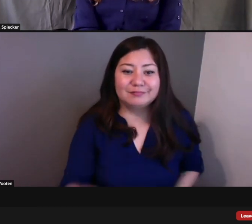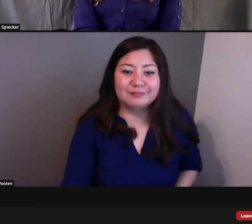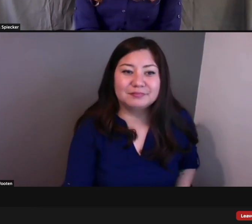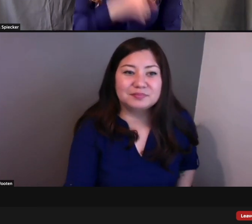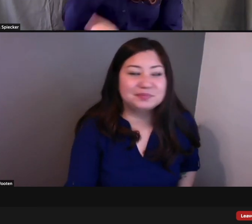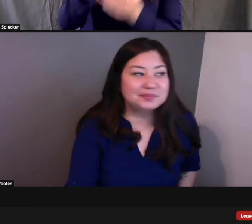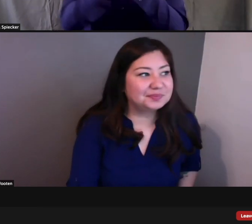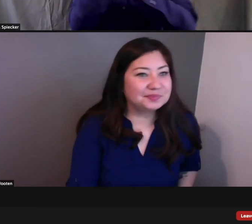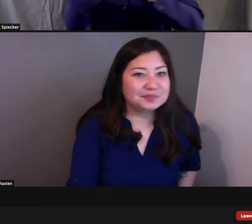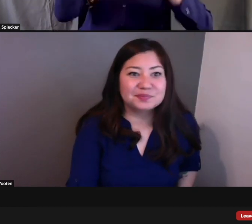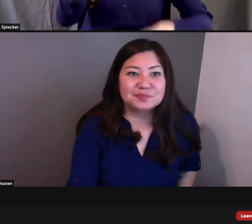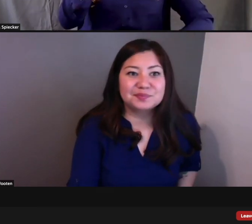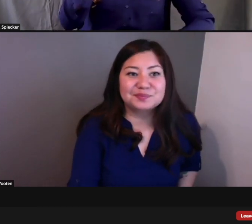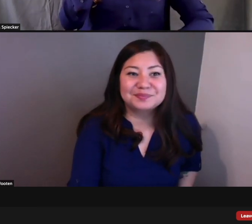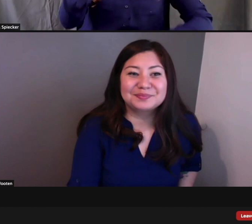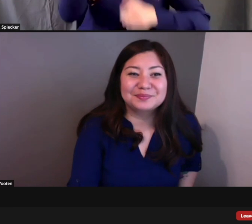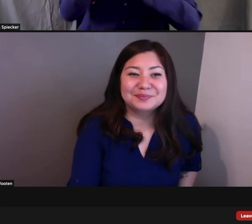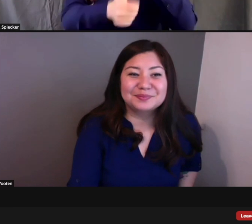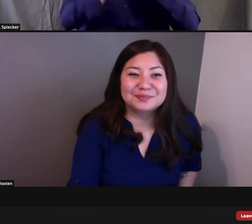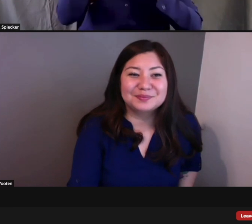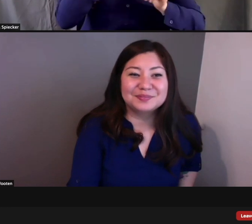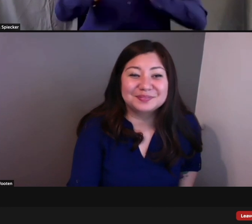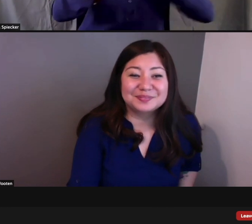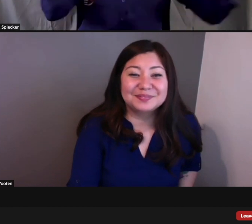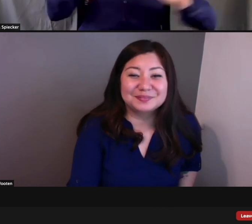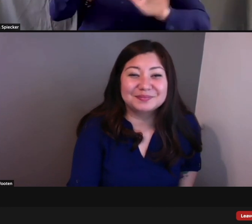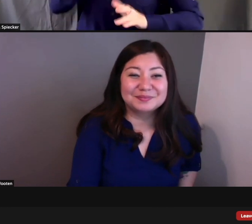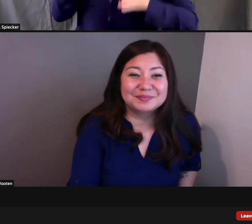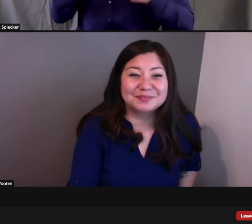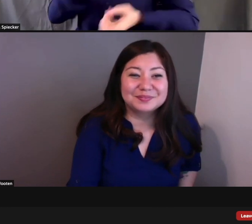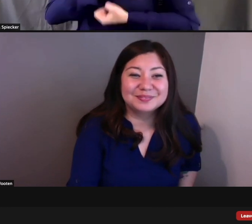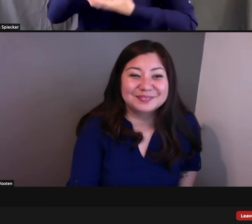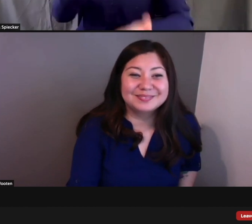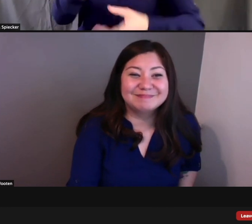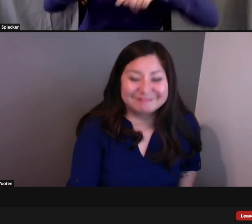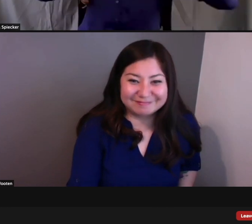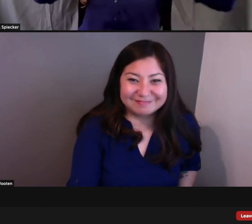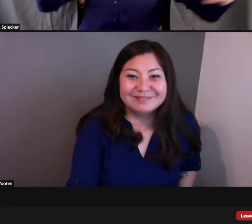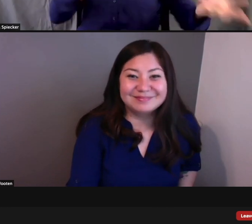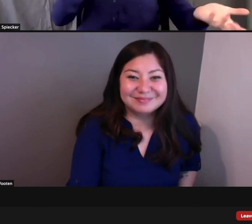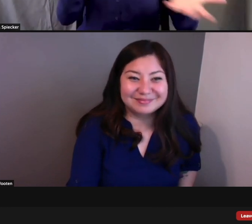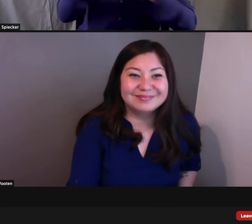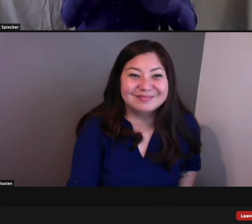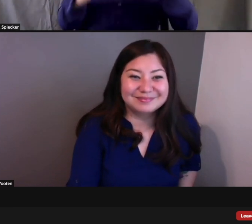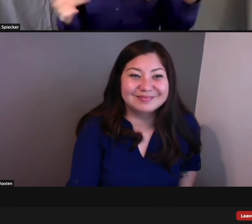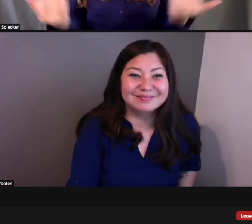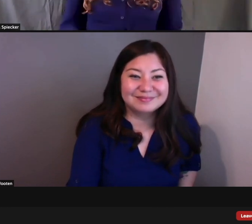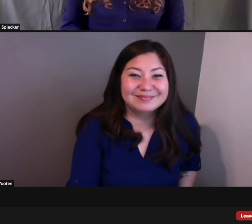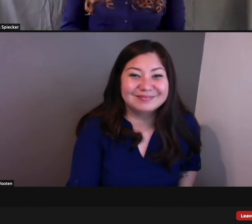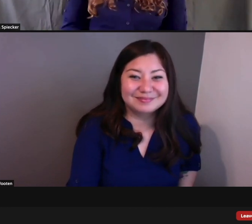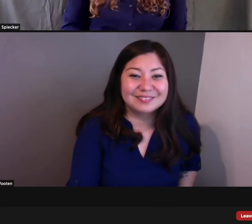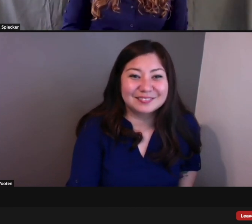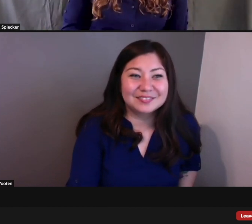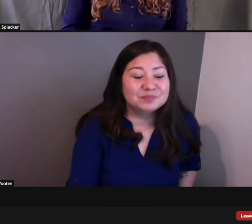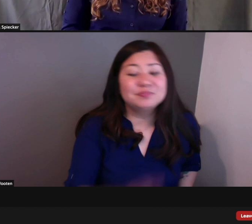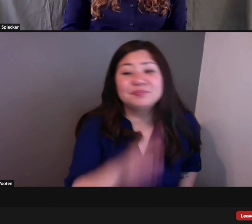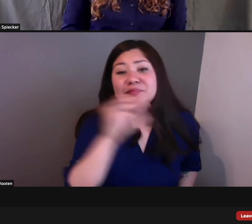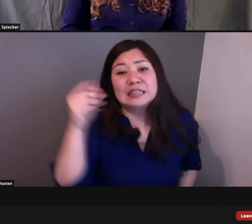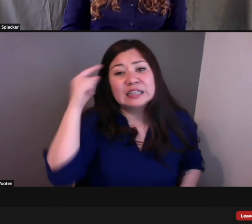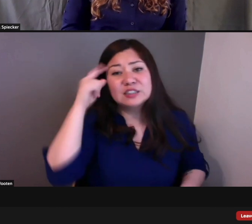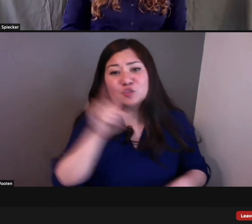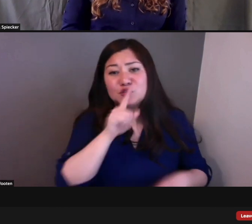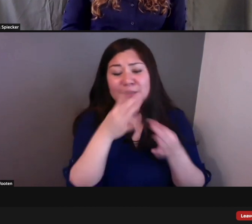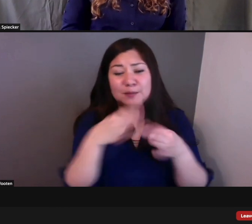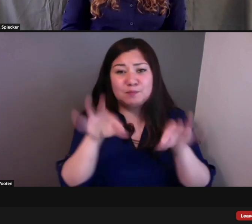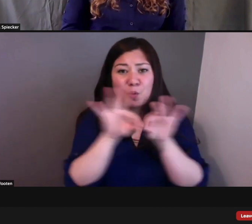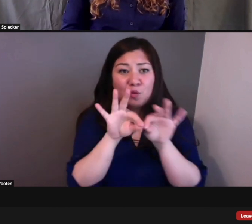I was speaking. So this was also an adjustment for me as well. It's really important to practice ahead of time before we record the